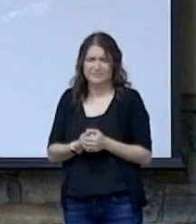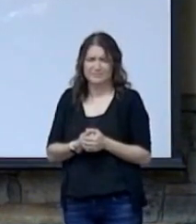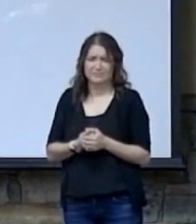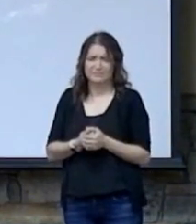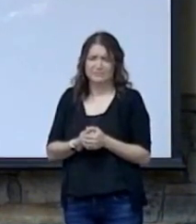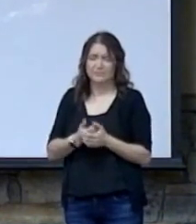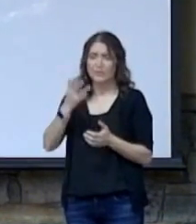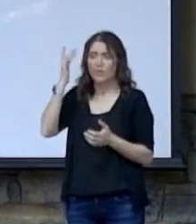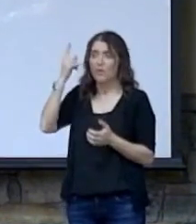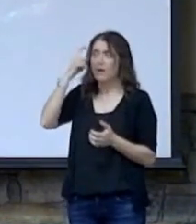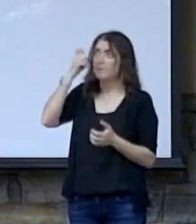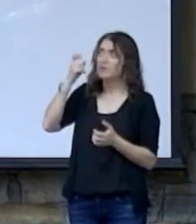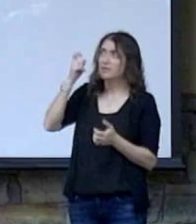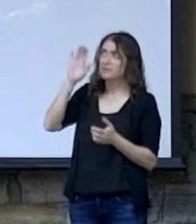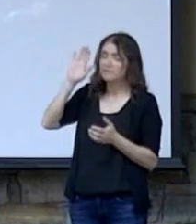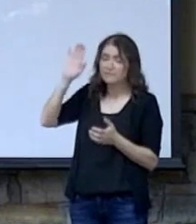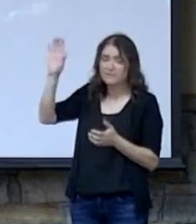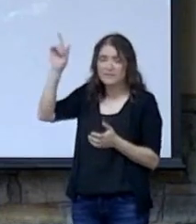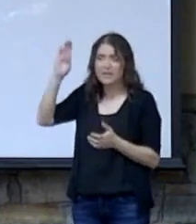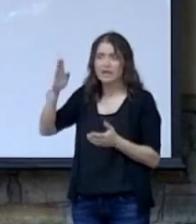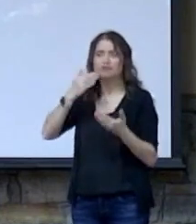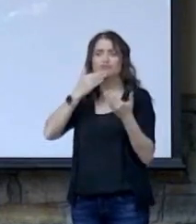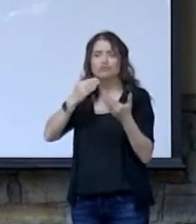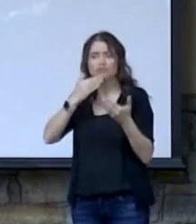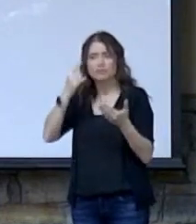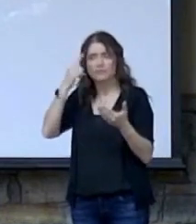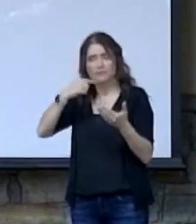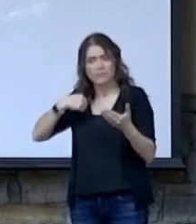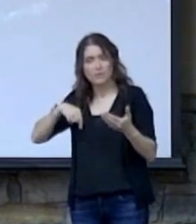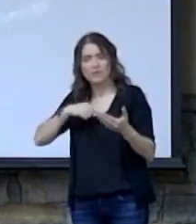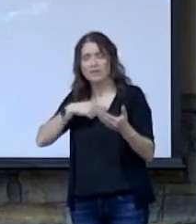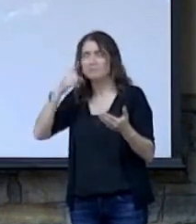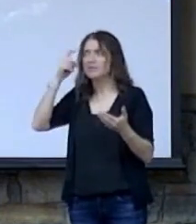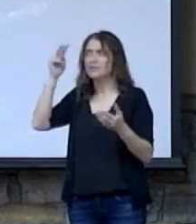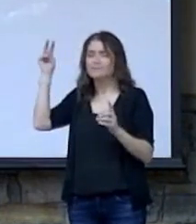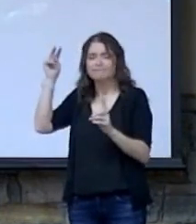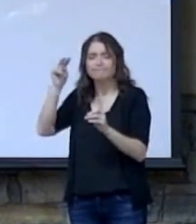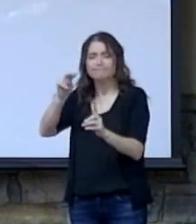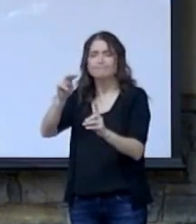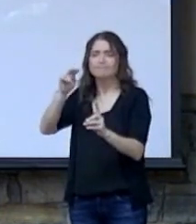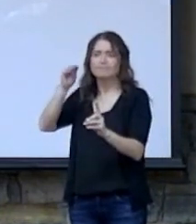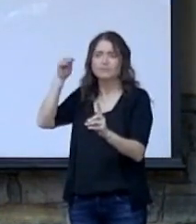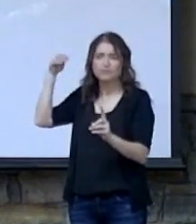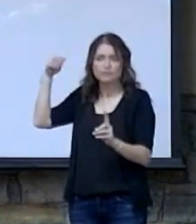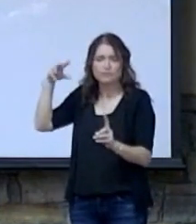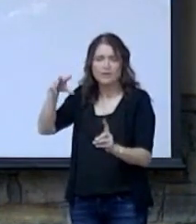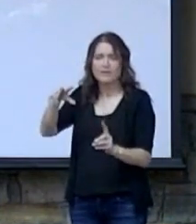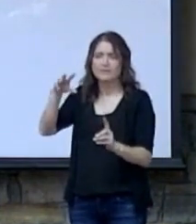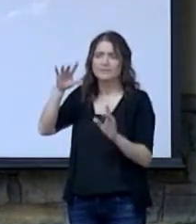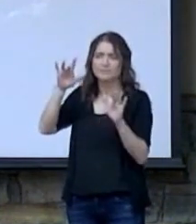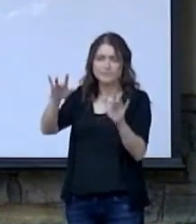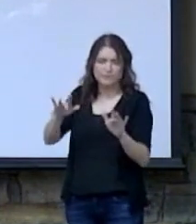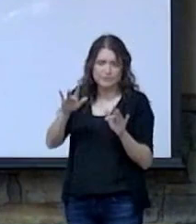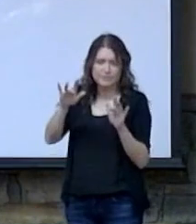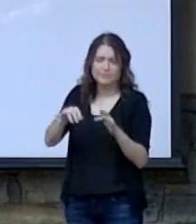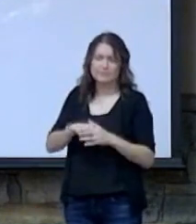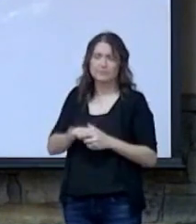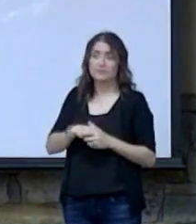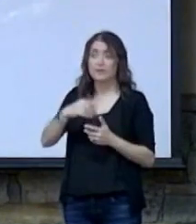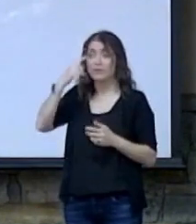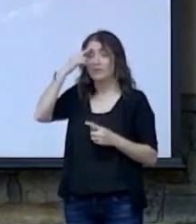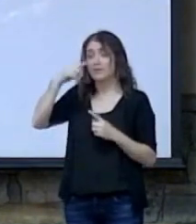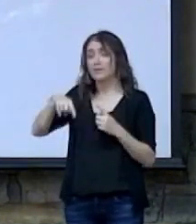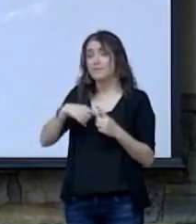entirely because of God's goodness toward us, because of His grace and His mercy. And you think